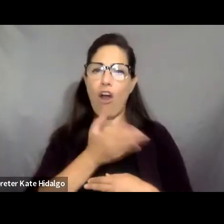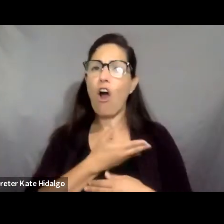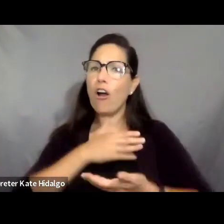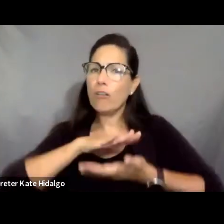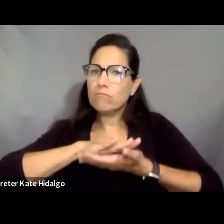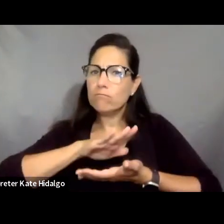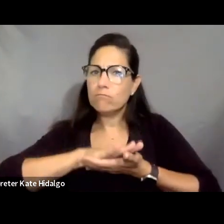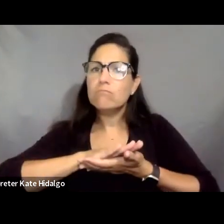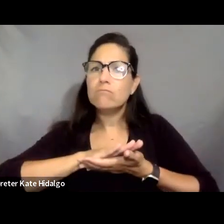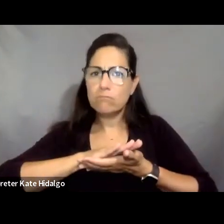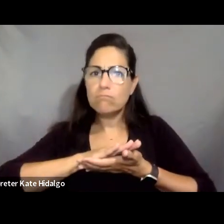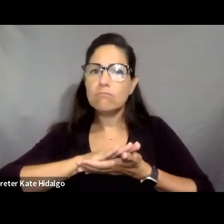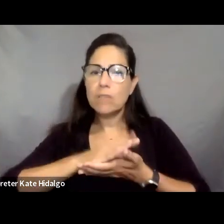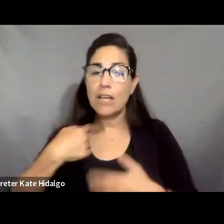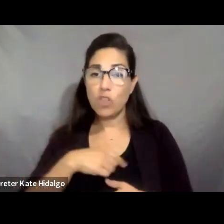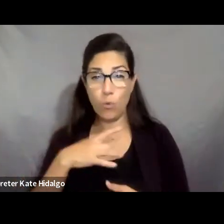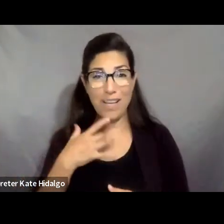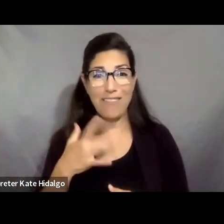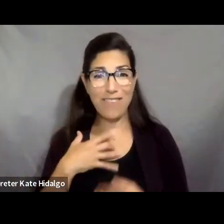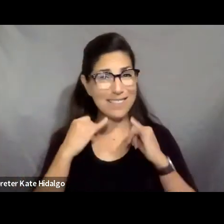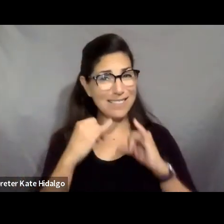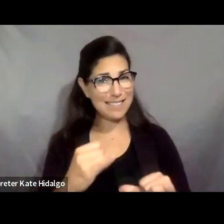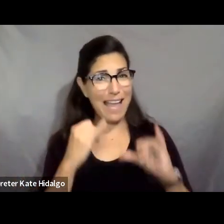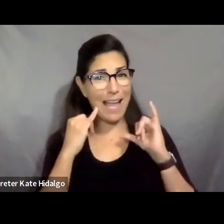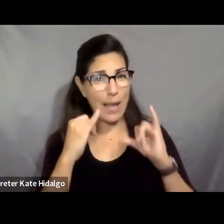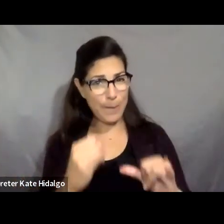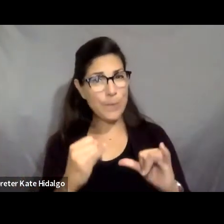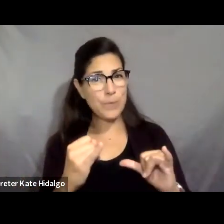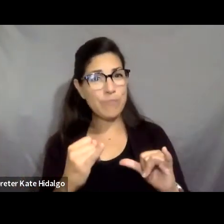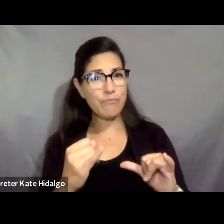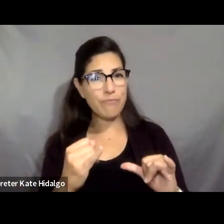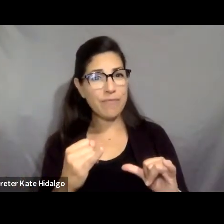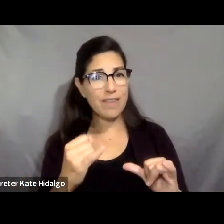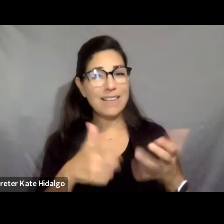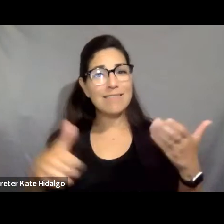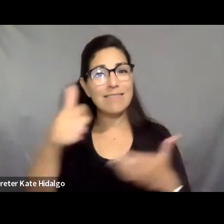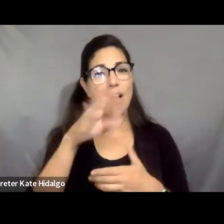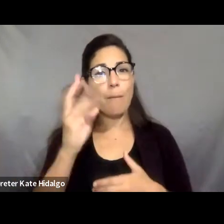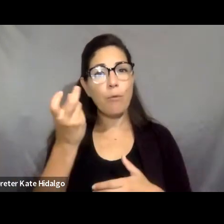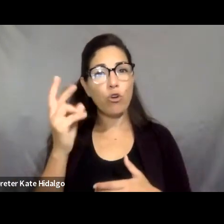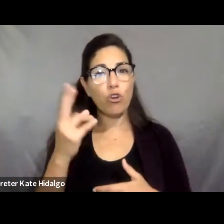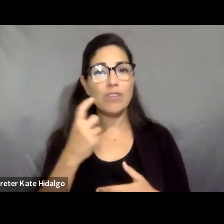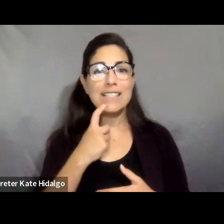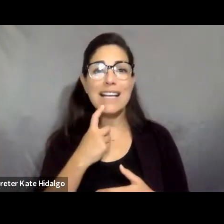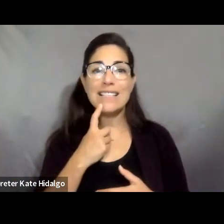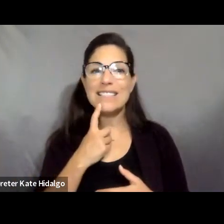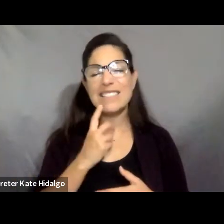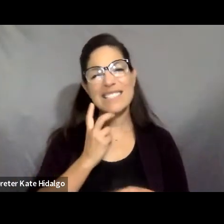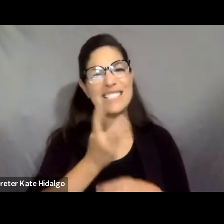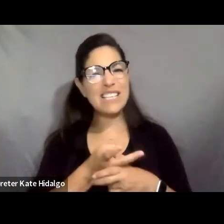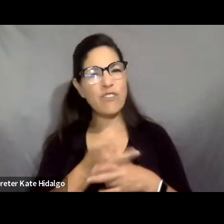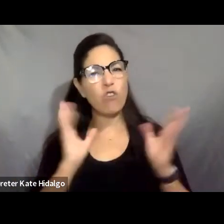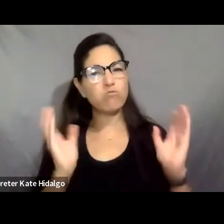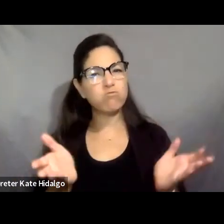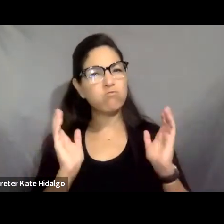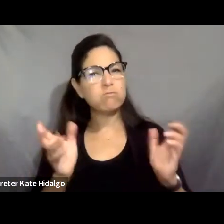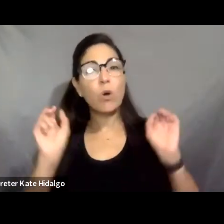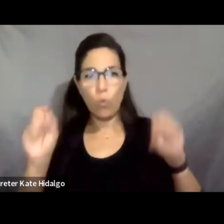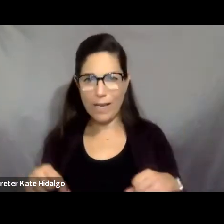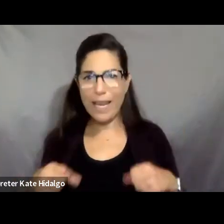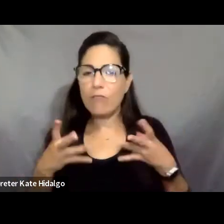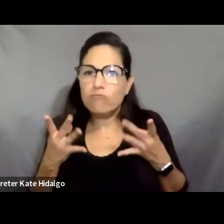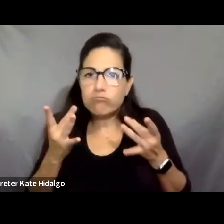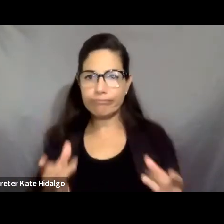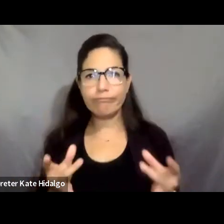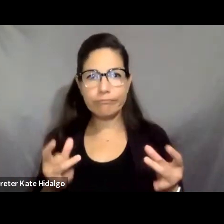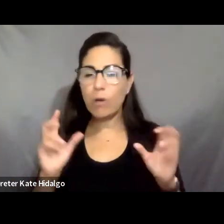And then so we could have, like Mr. Superintendent Booker says, crunchy conversations. And when those happen, we are able to have those